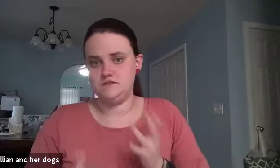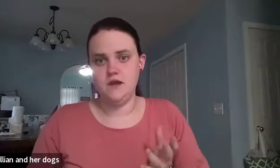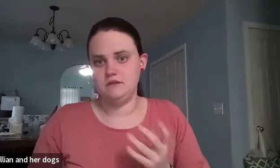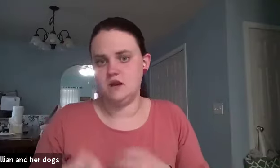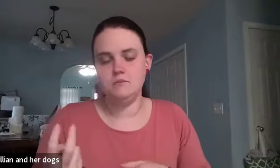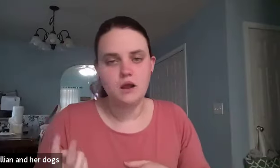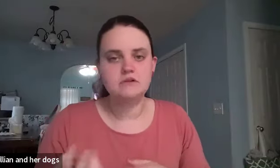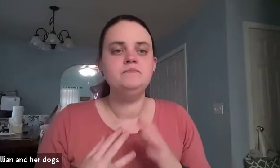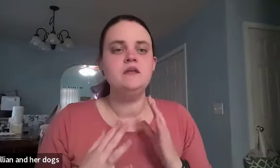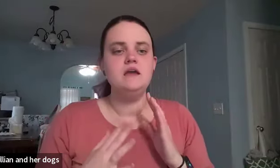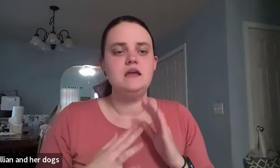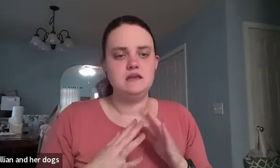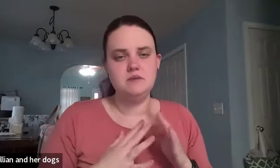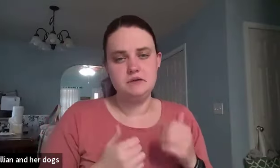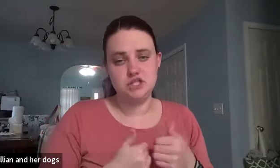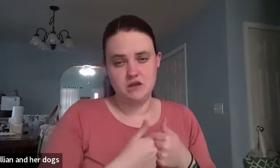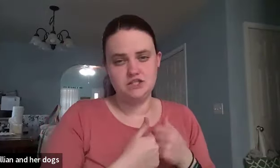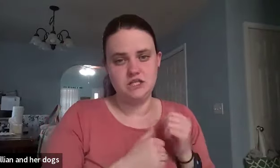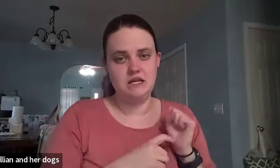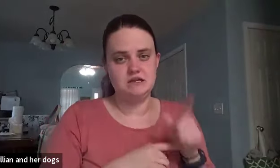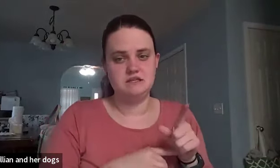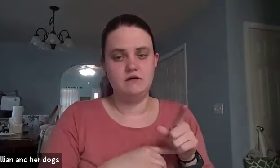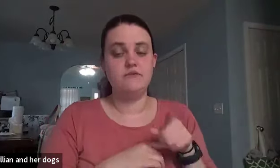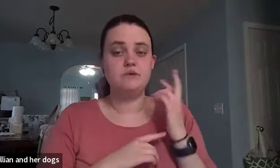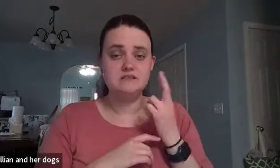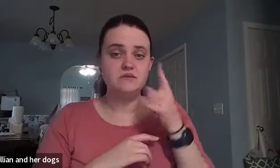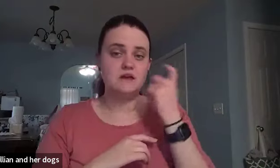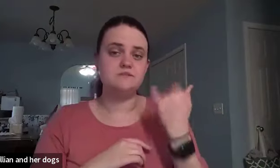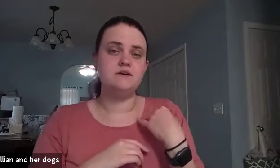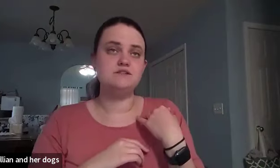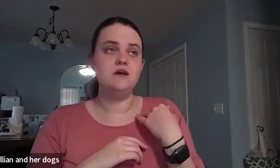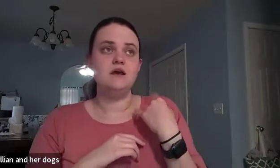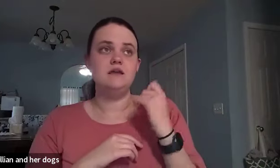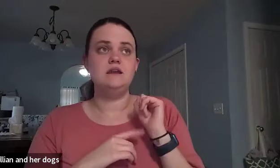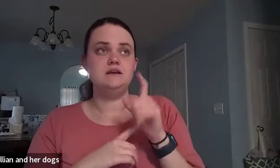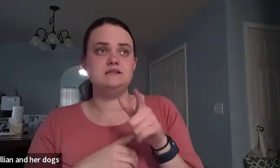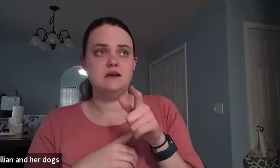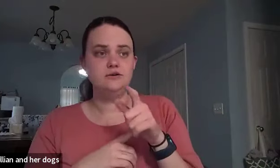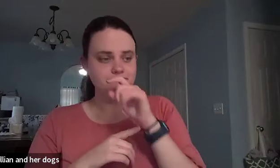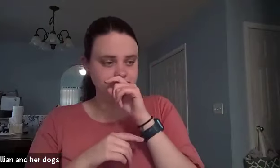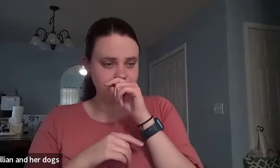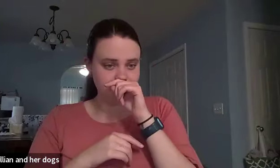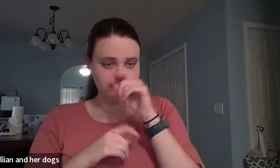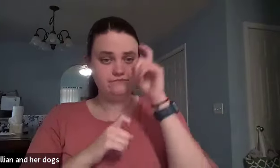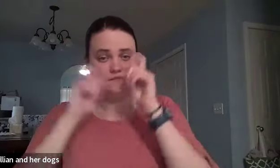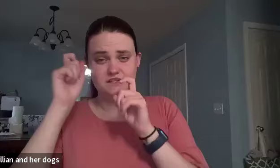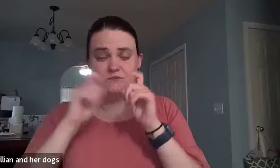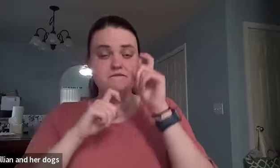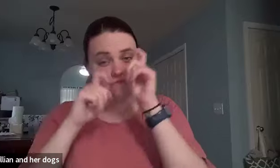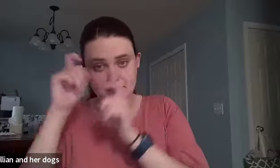That's fine. That's not a problem. It can be a bit challenging in ASL. And the reason for that is because in ASL, excuse me,